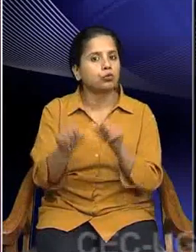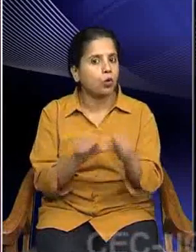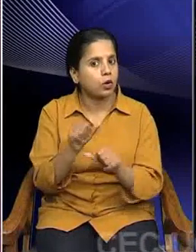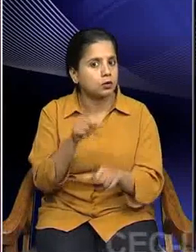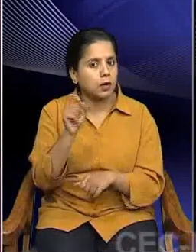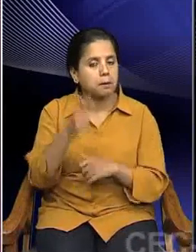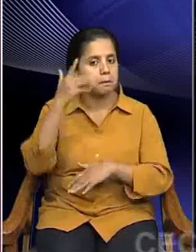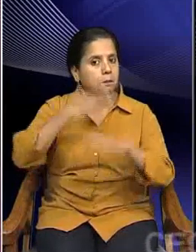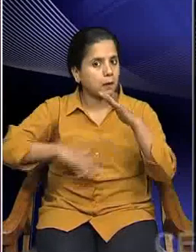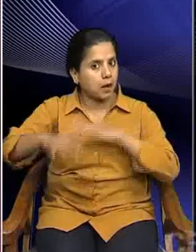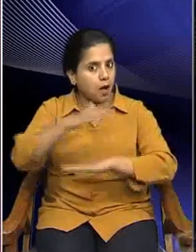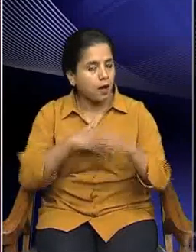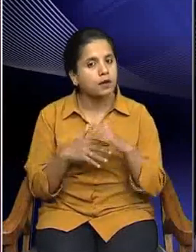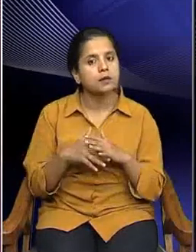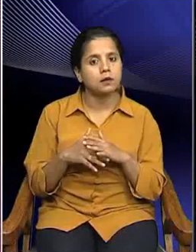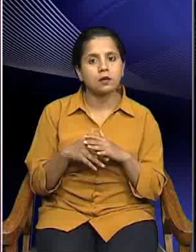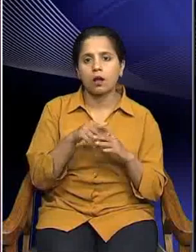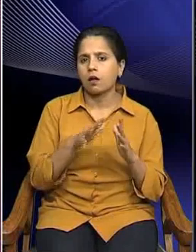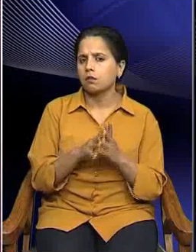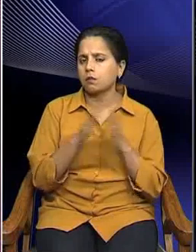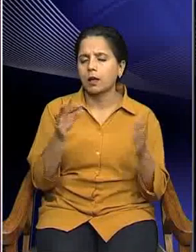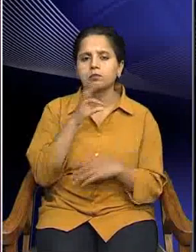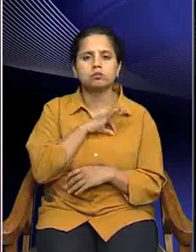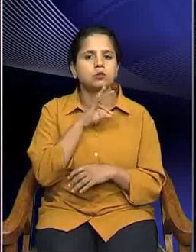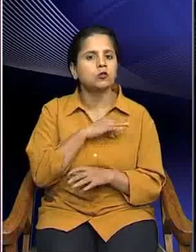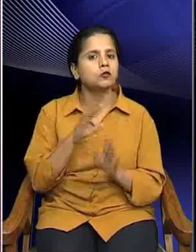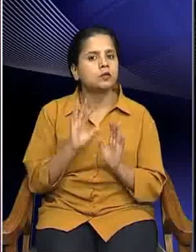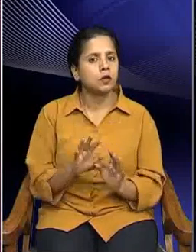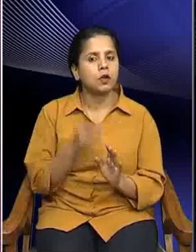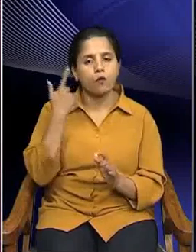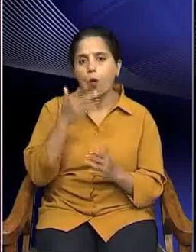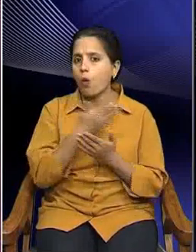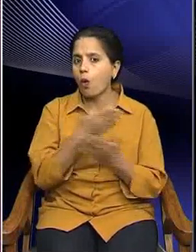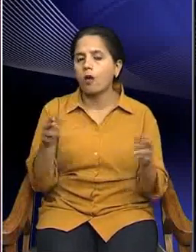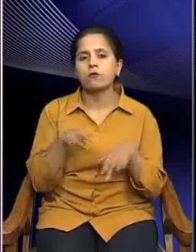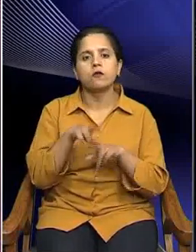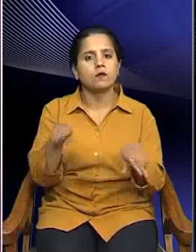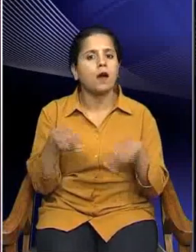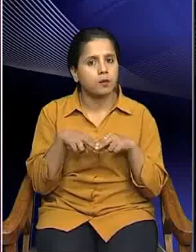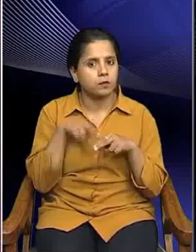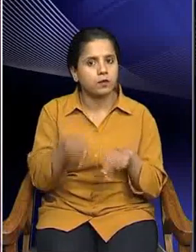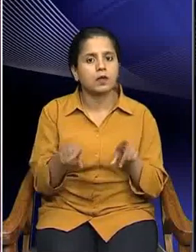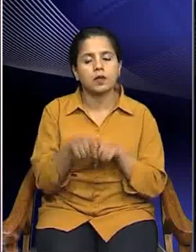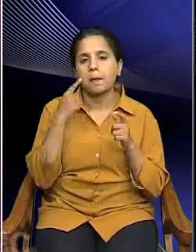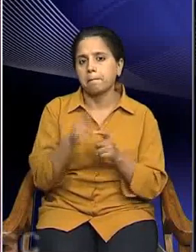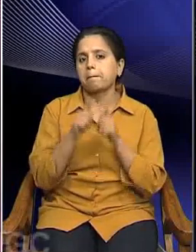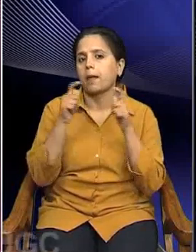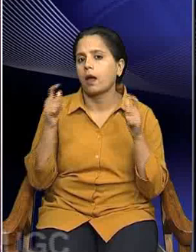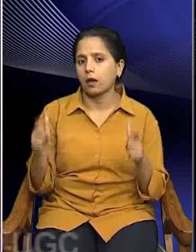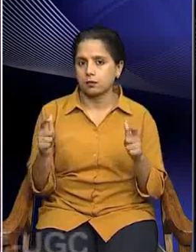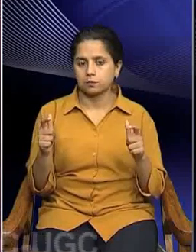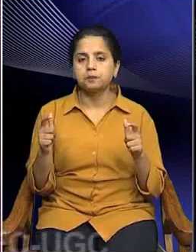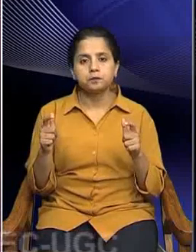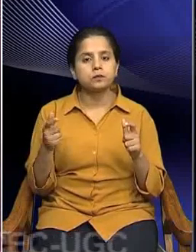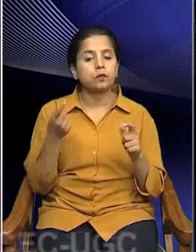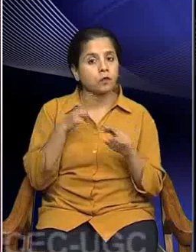be planned, which has a tremendous benefit for everyone in the family, and in the large, if you